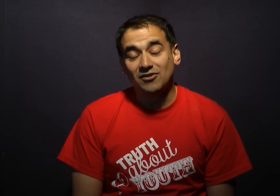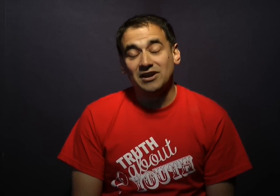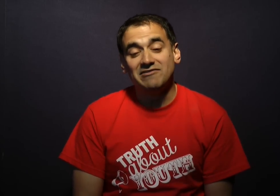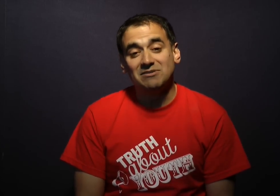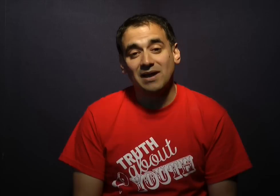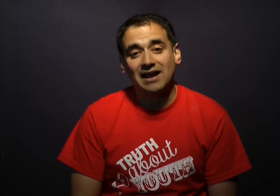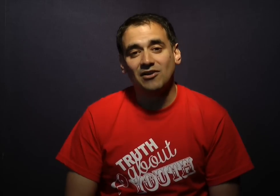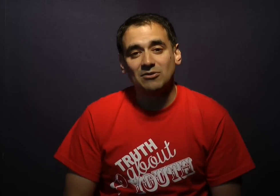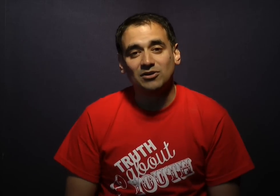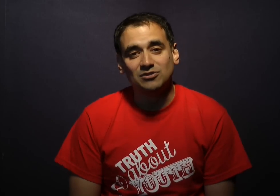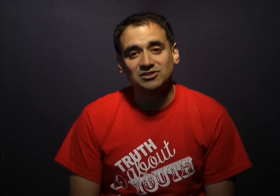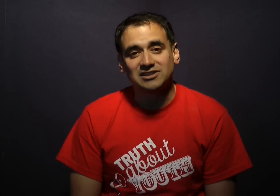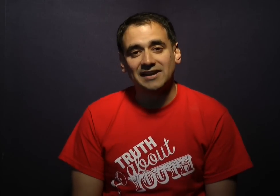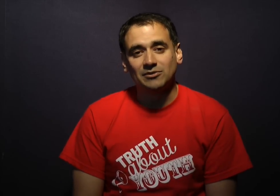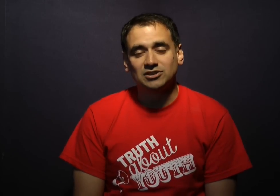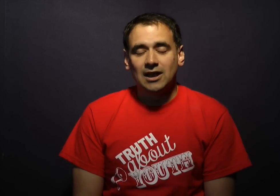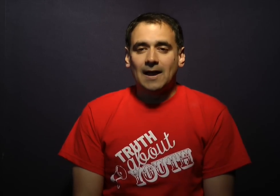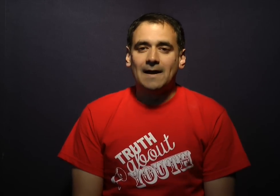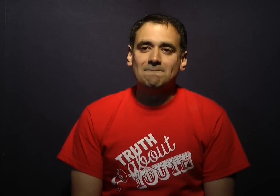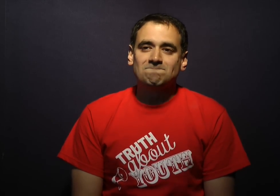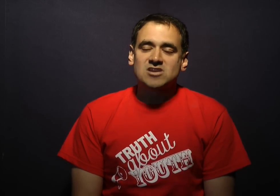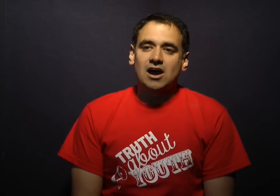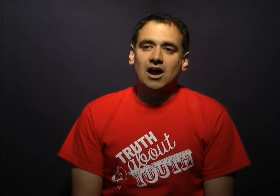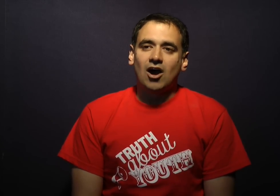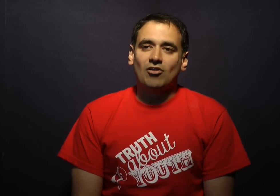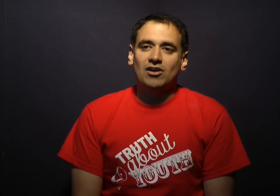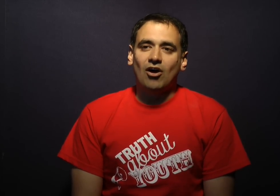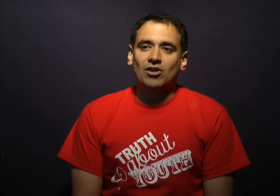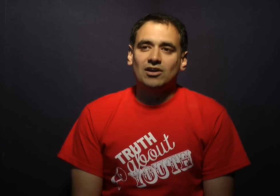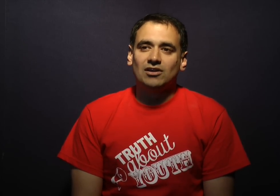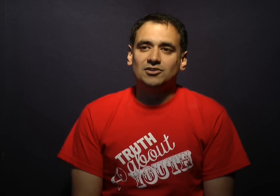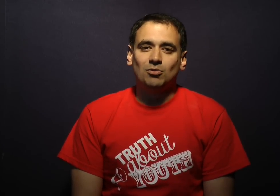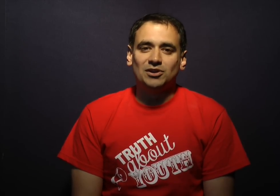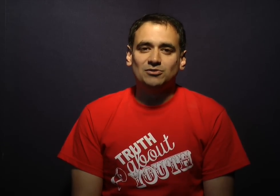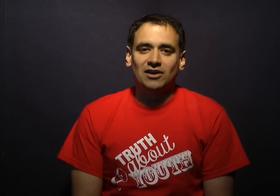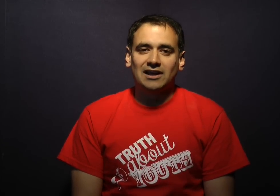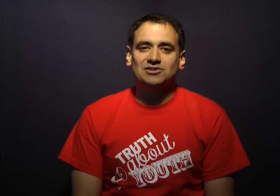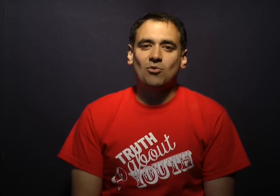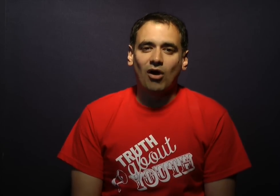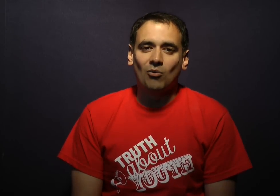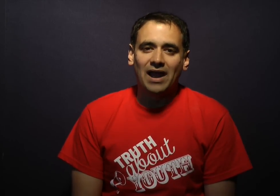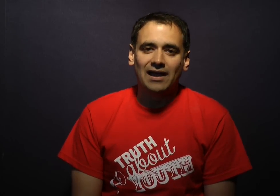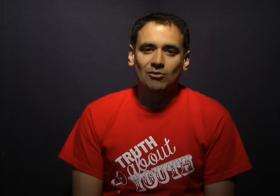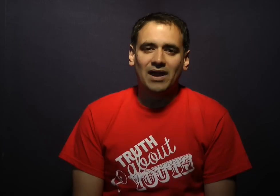or hearing impaired, or anyone who uses sign language, are the W's, or is the what, where,